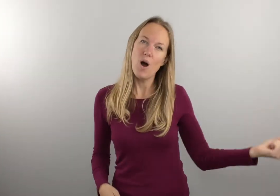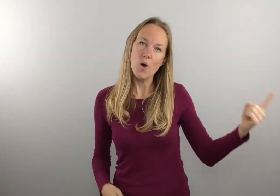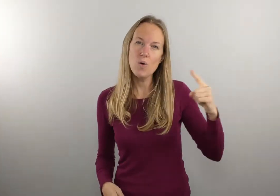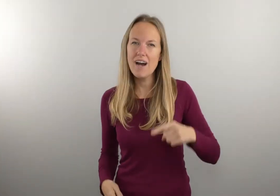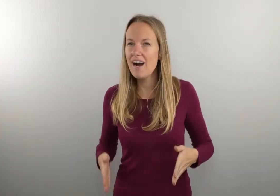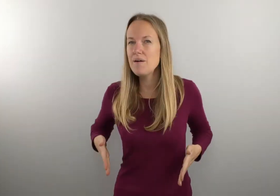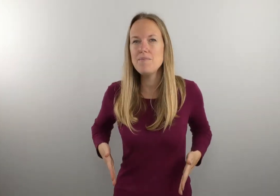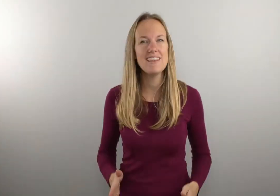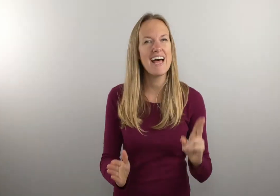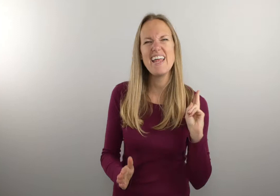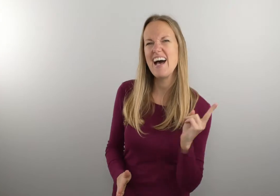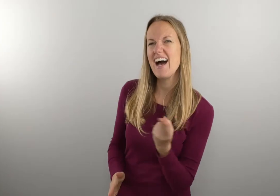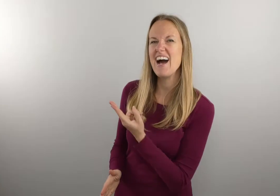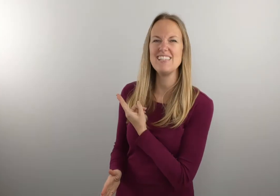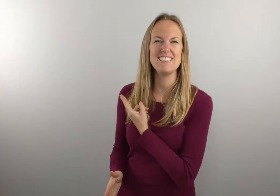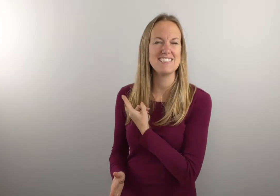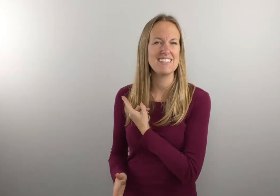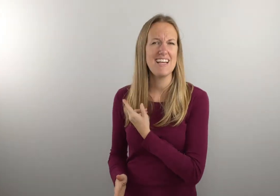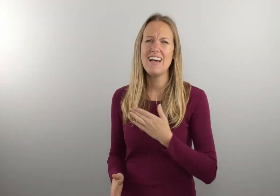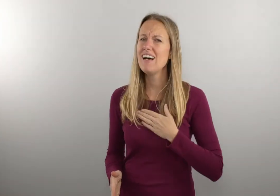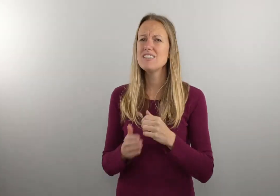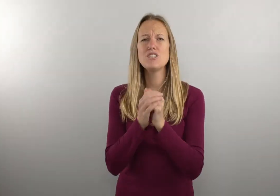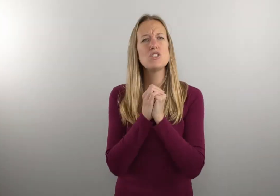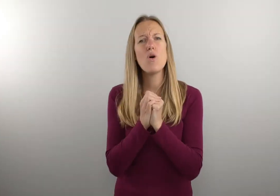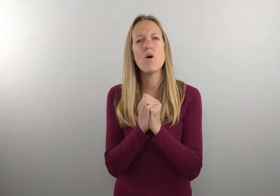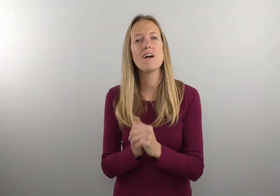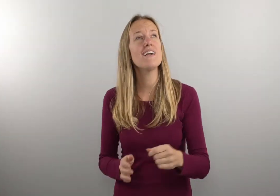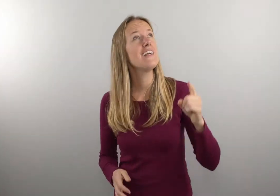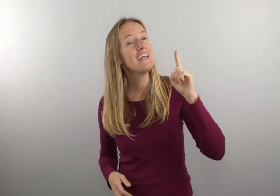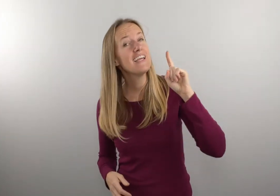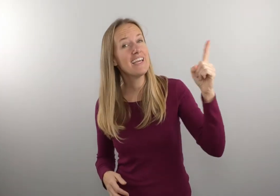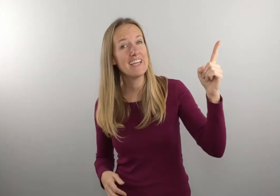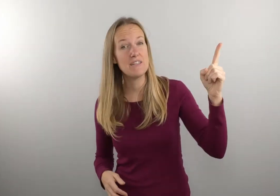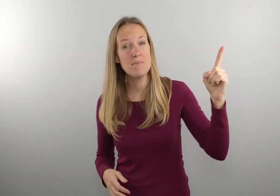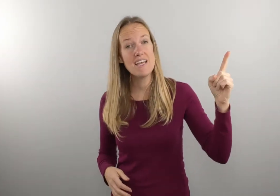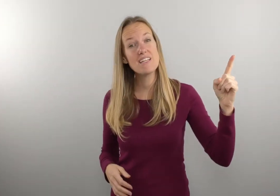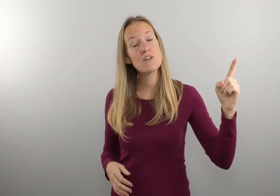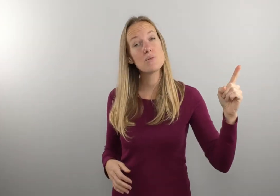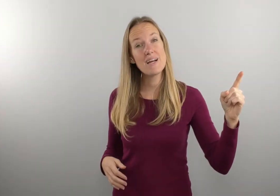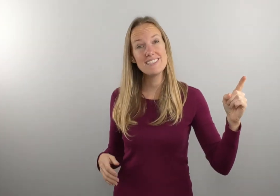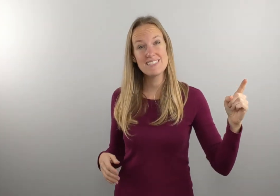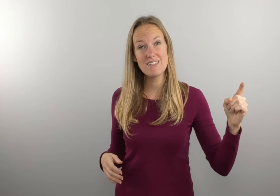O come, let us adore him." And then "Christ the